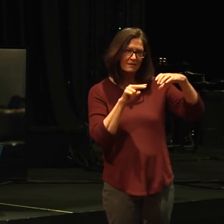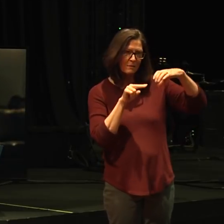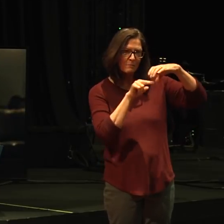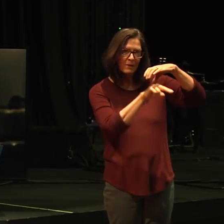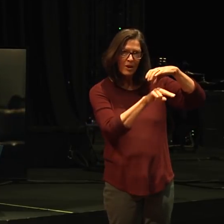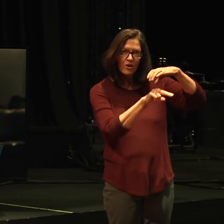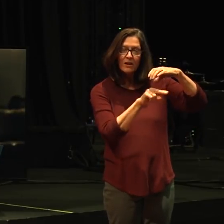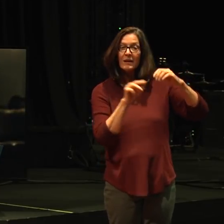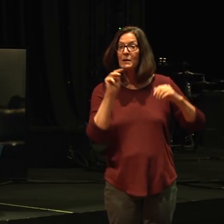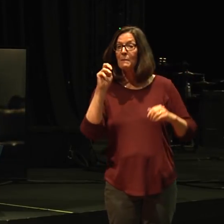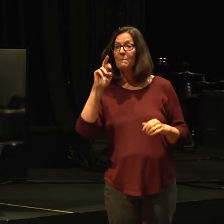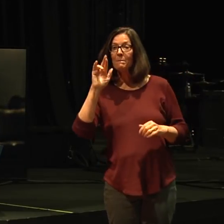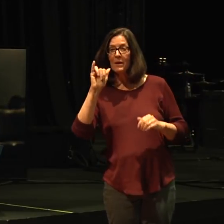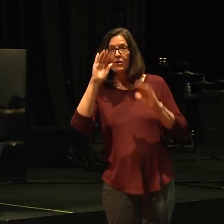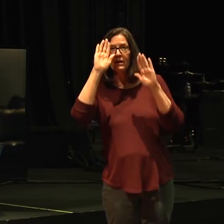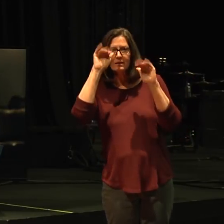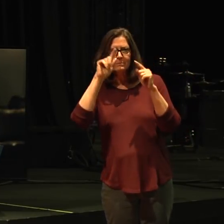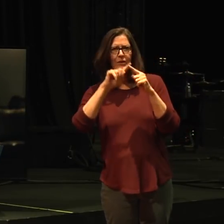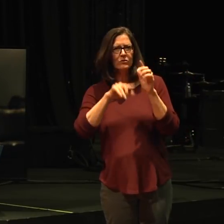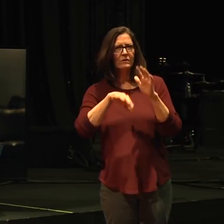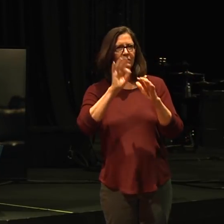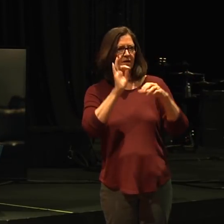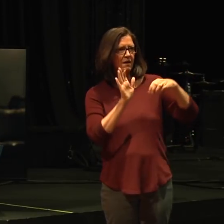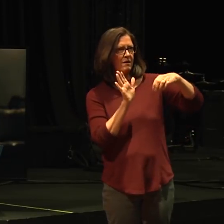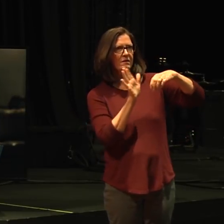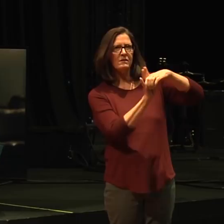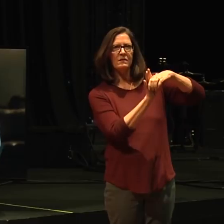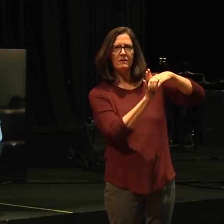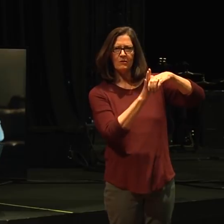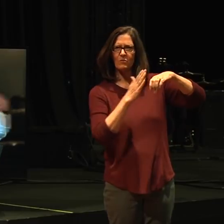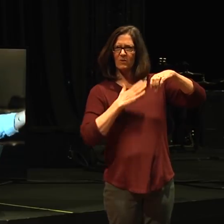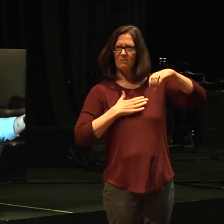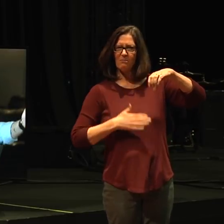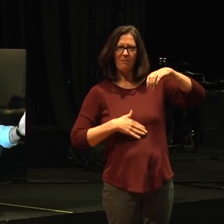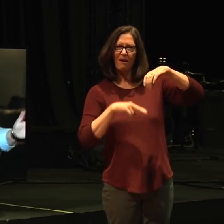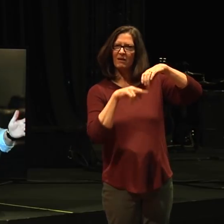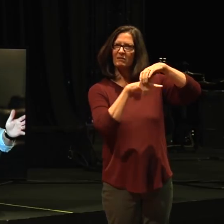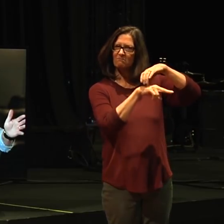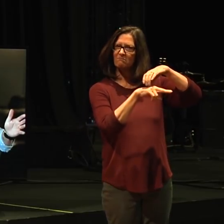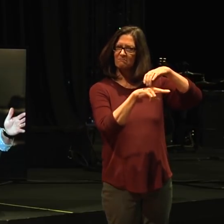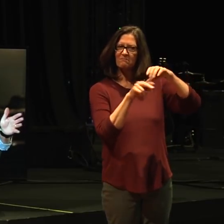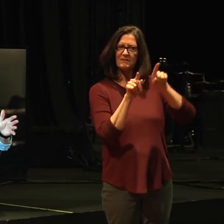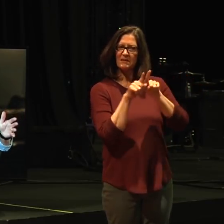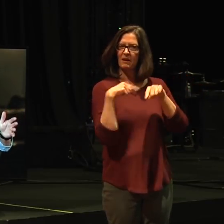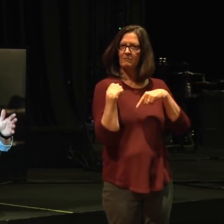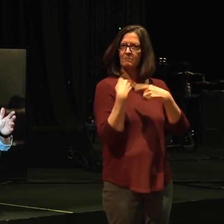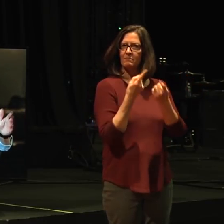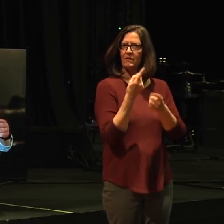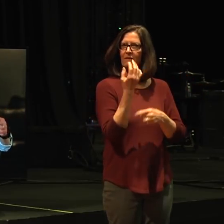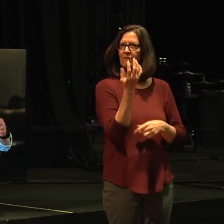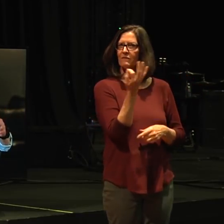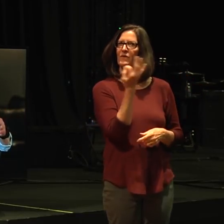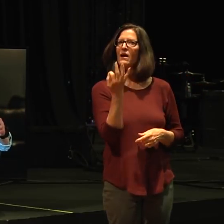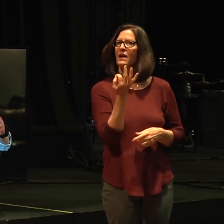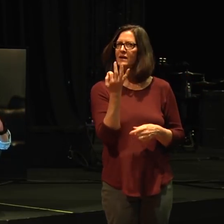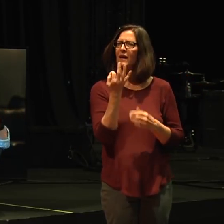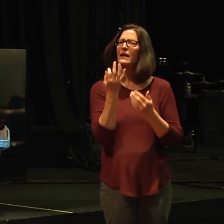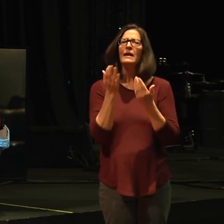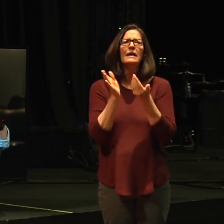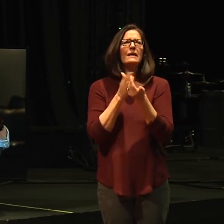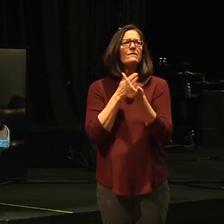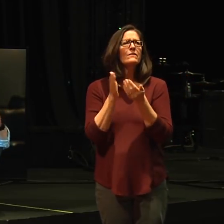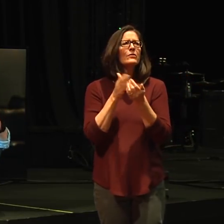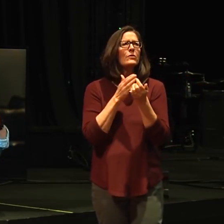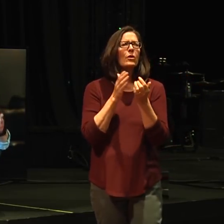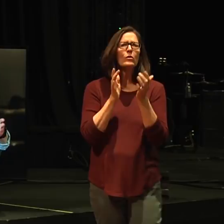to find a sealed tomb with a dead body inside of it, just like she had left it on Friday, even though Jesus had taught over